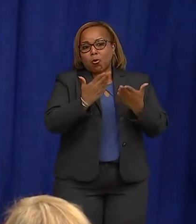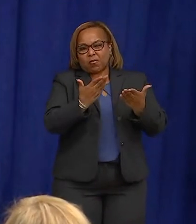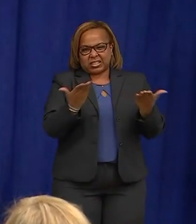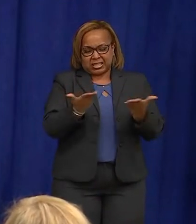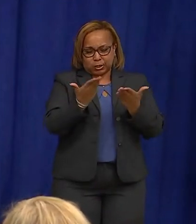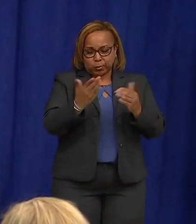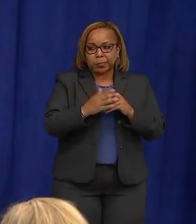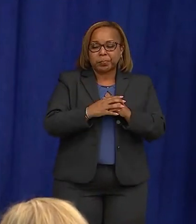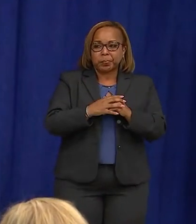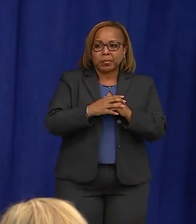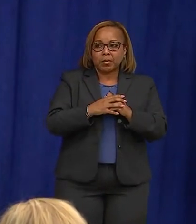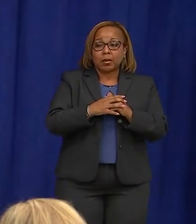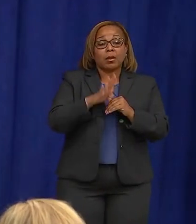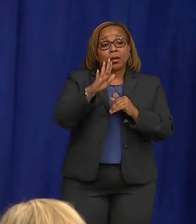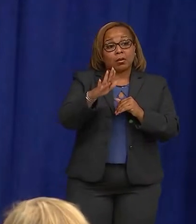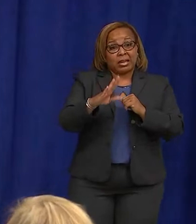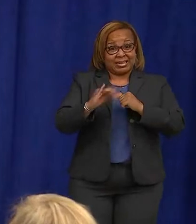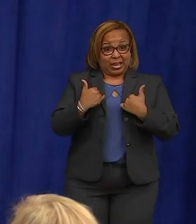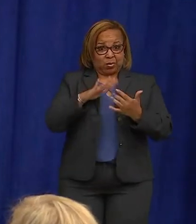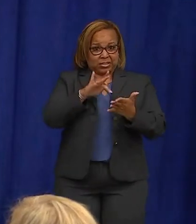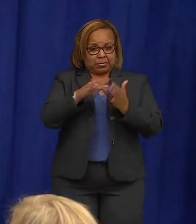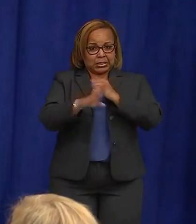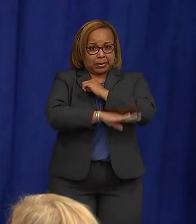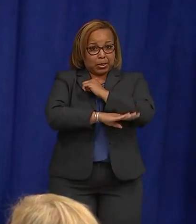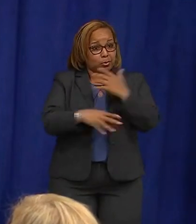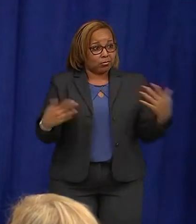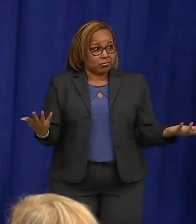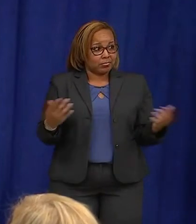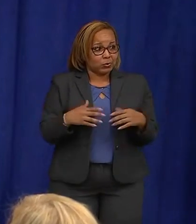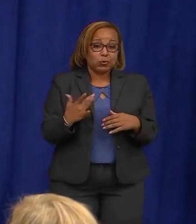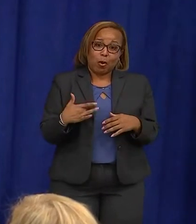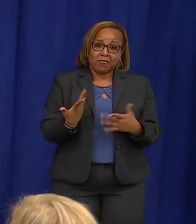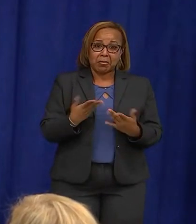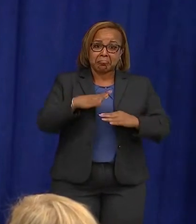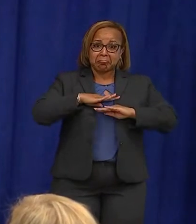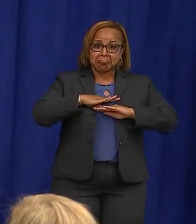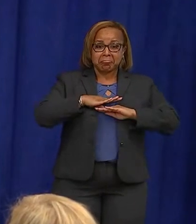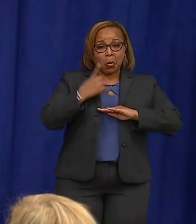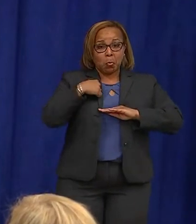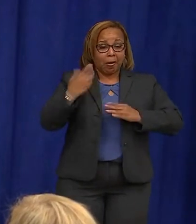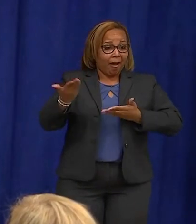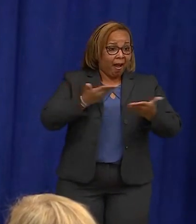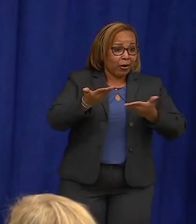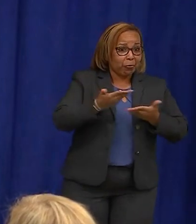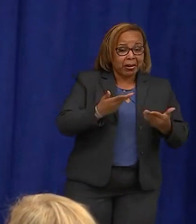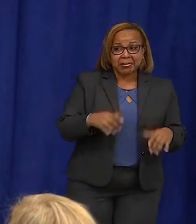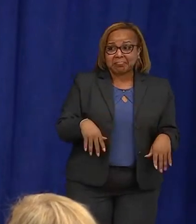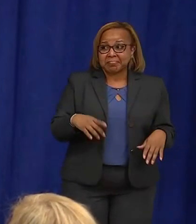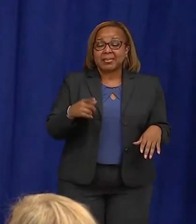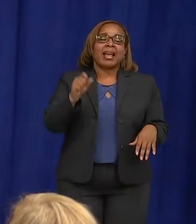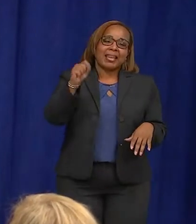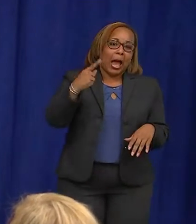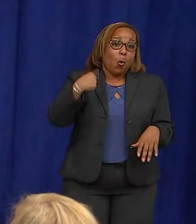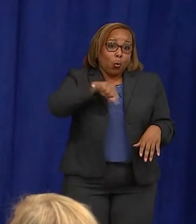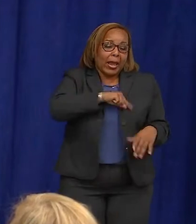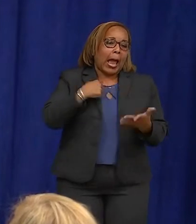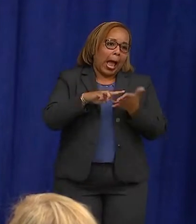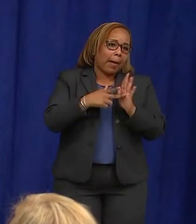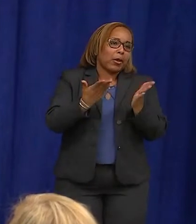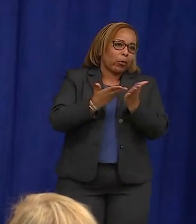here, and it's mid-September. So I feel very good about where we are. We are hiring,